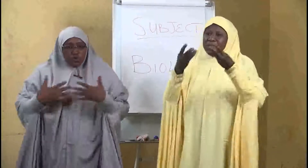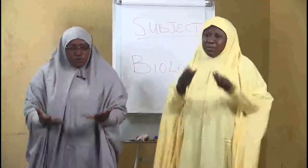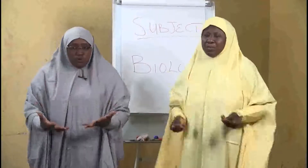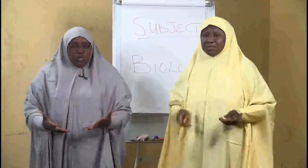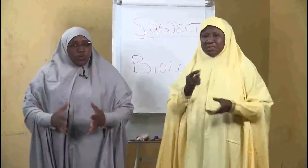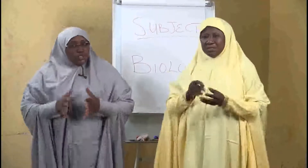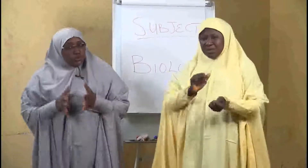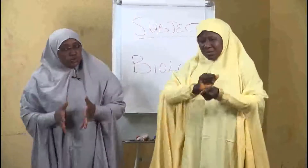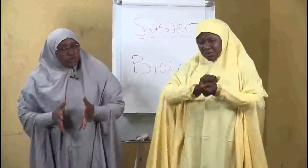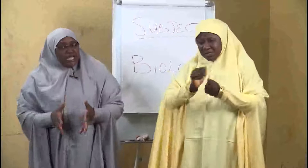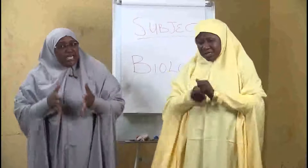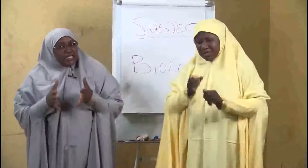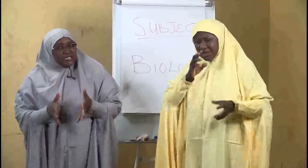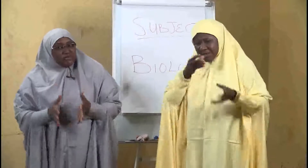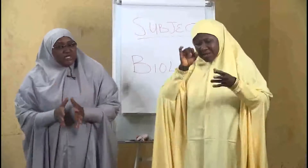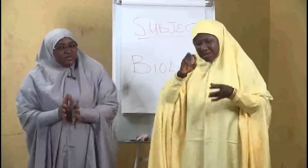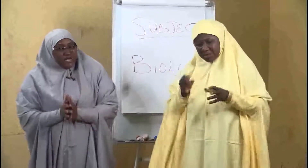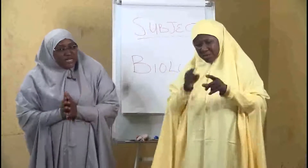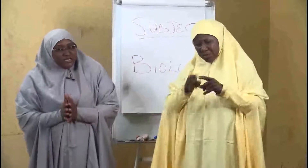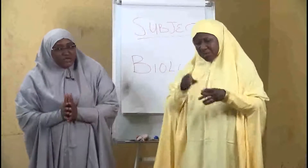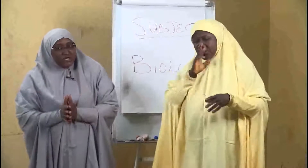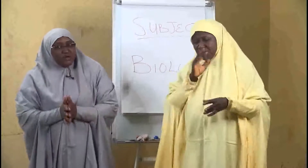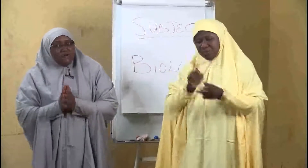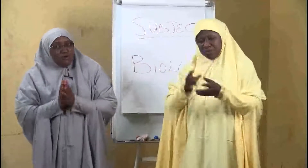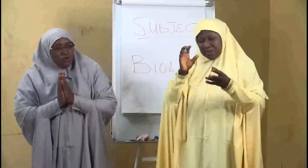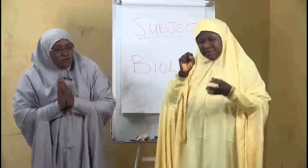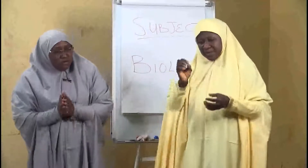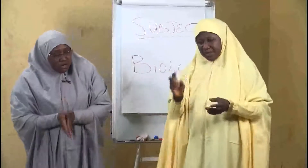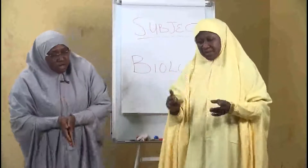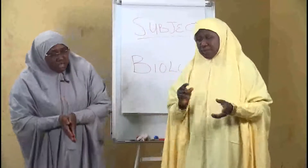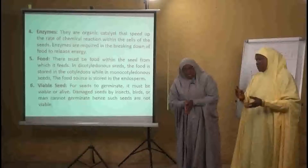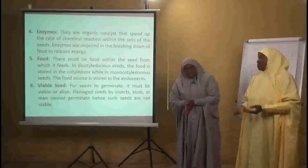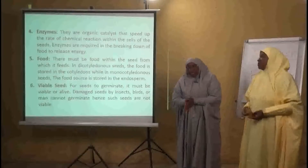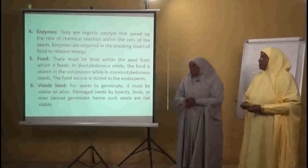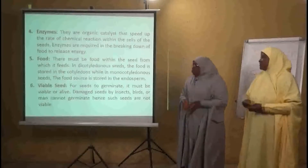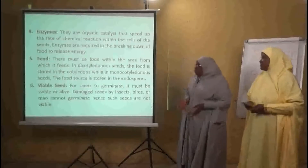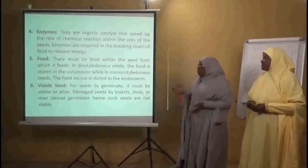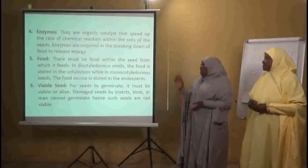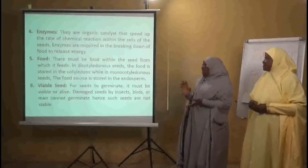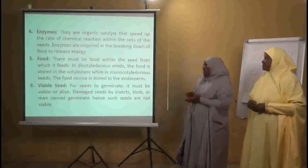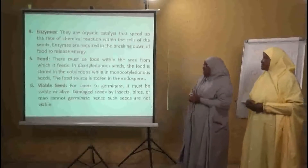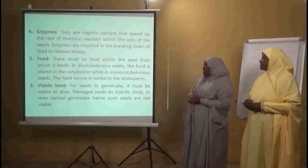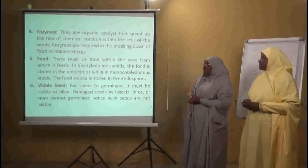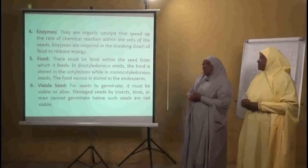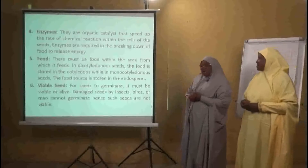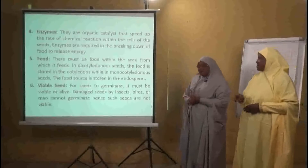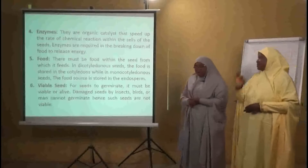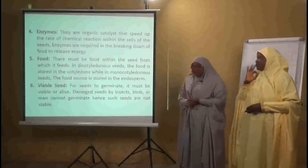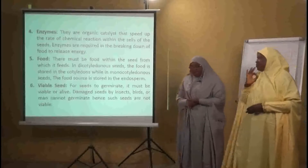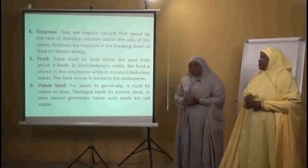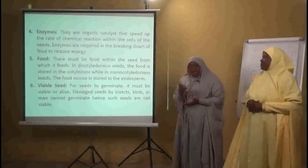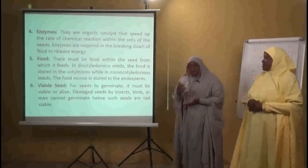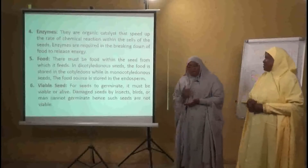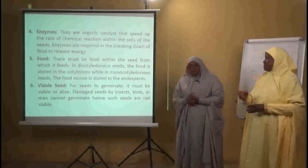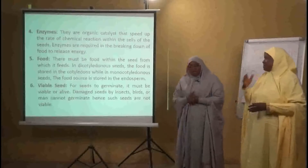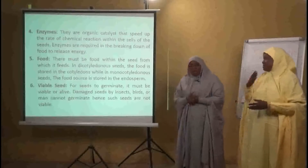to soluble, which shows to us that enzyme is very necessary for germination to take place. Then we have food.